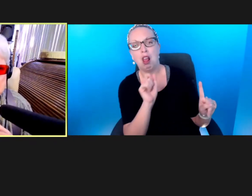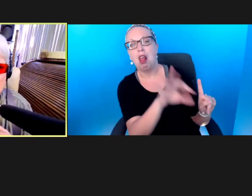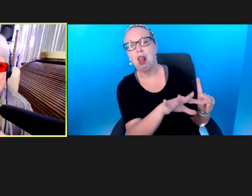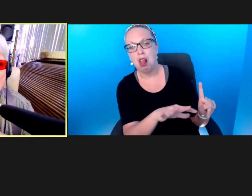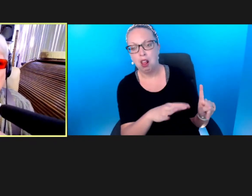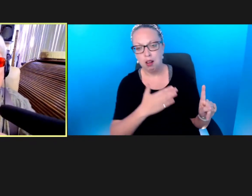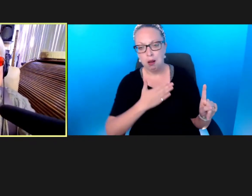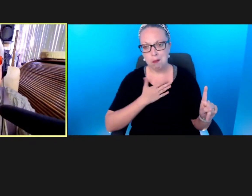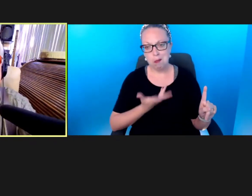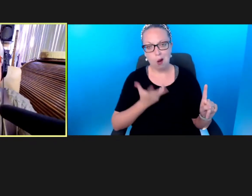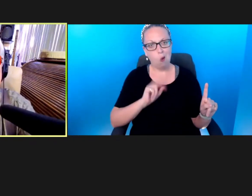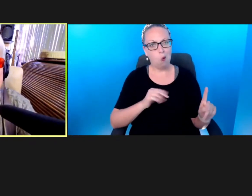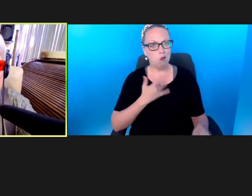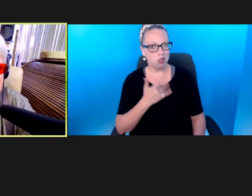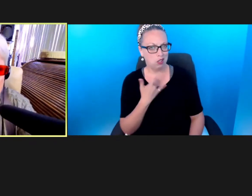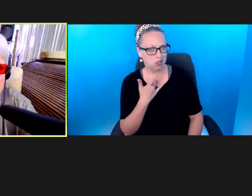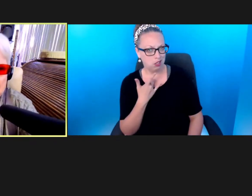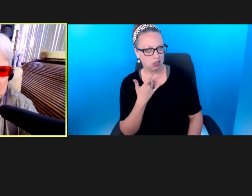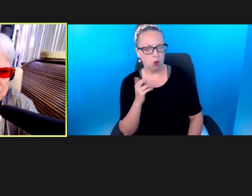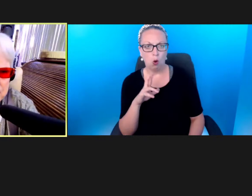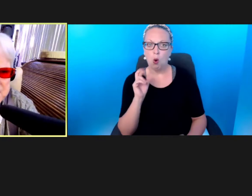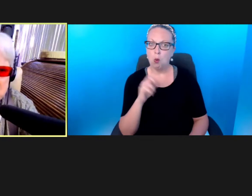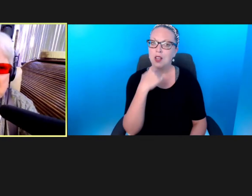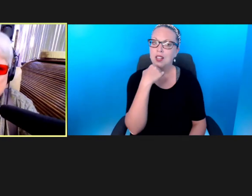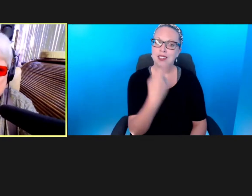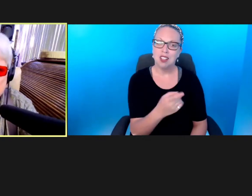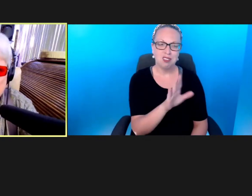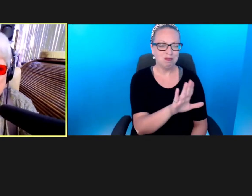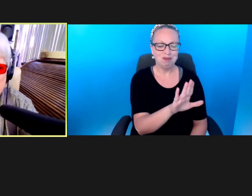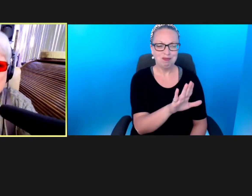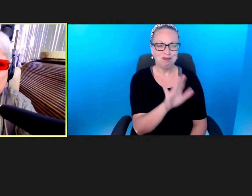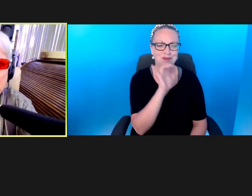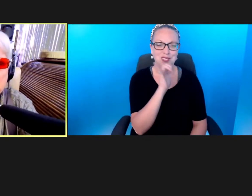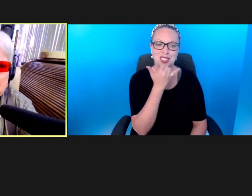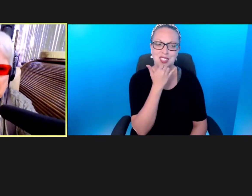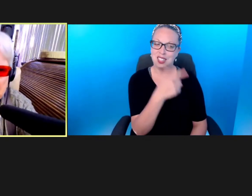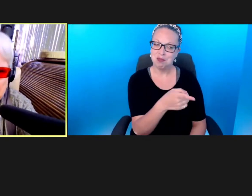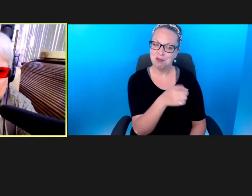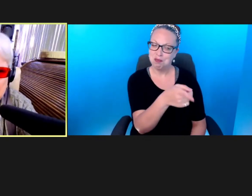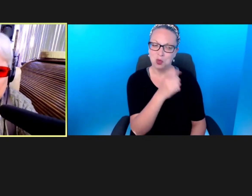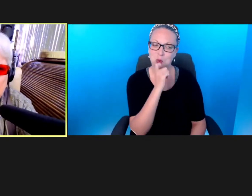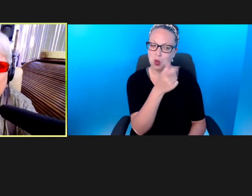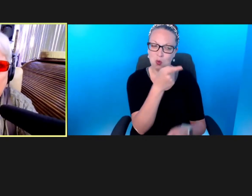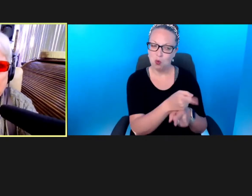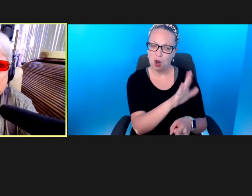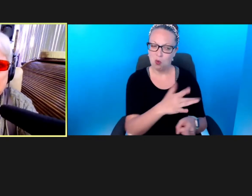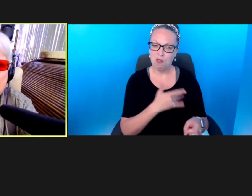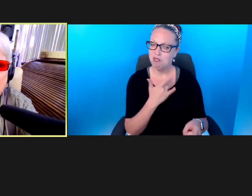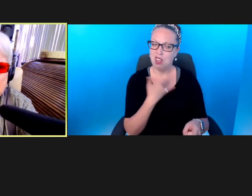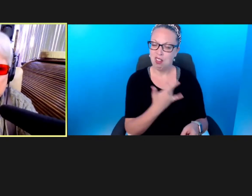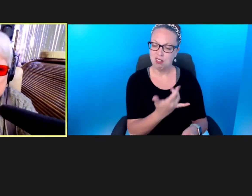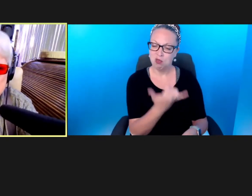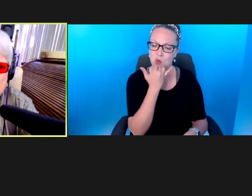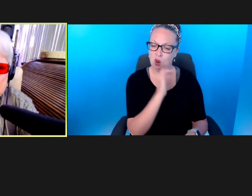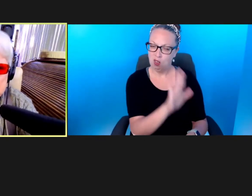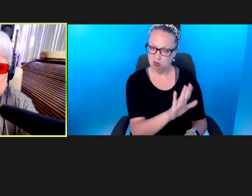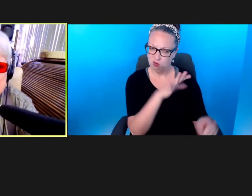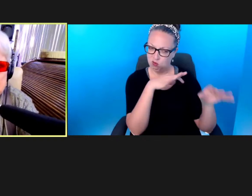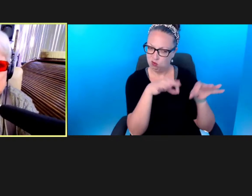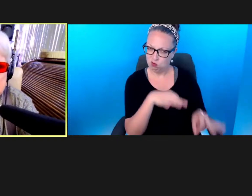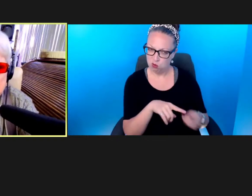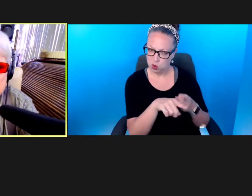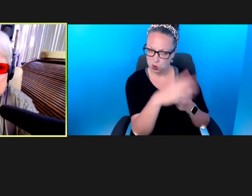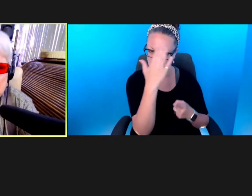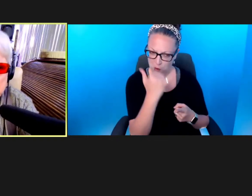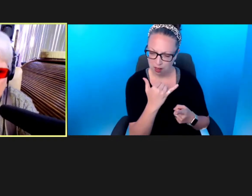feelings, or we can tell them that they're mistaken about what they're feeling. And in any of those ways,